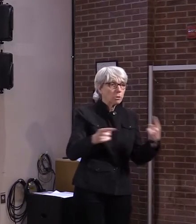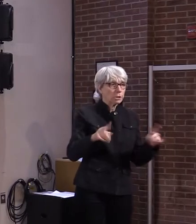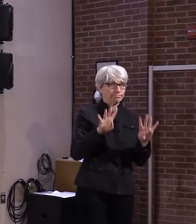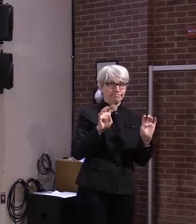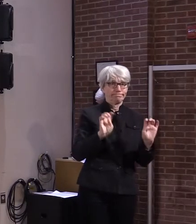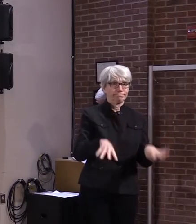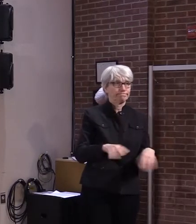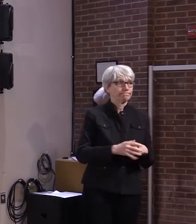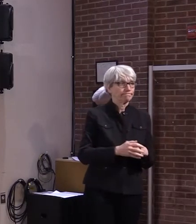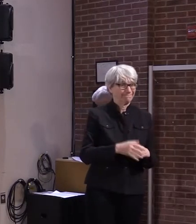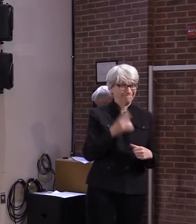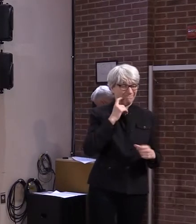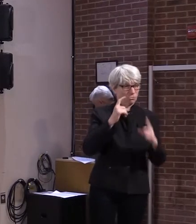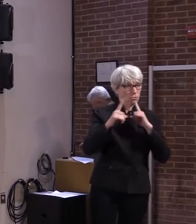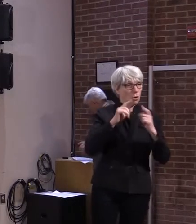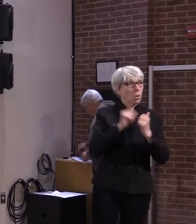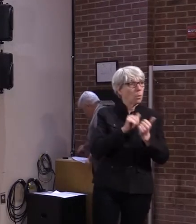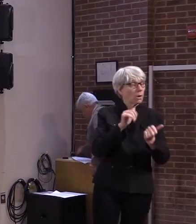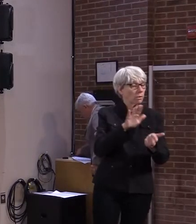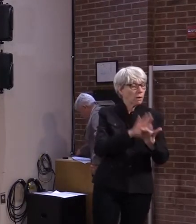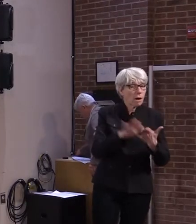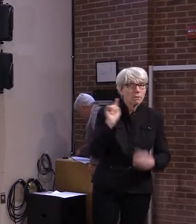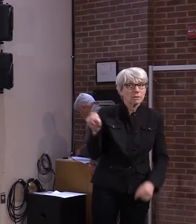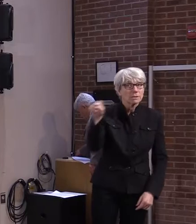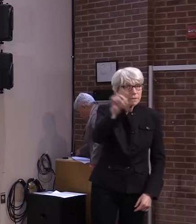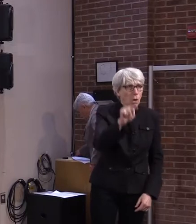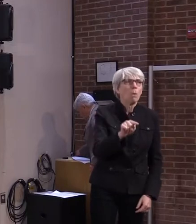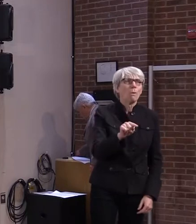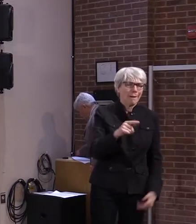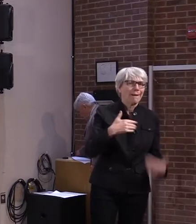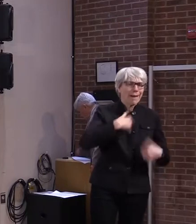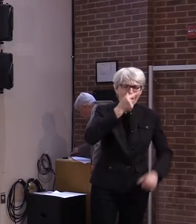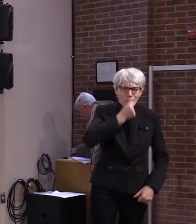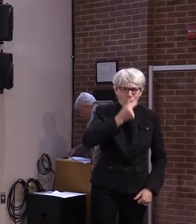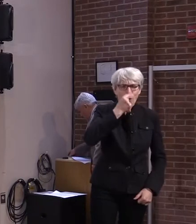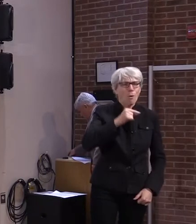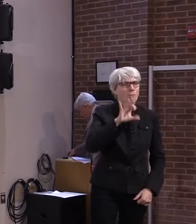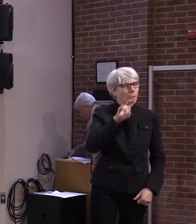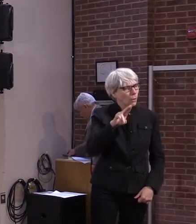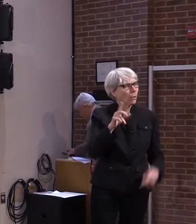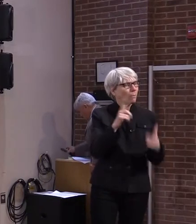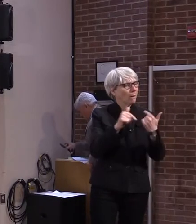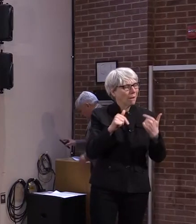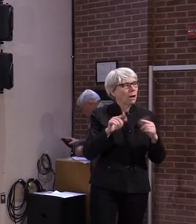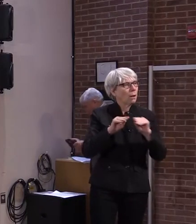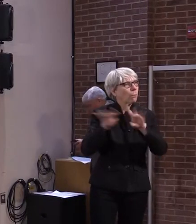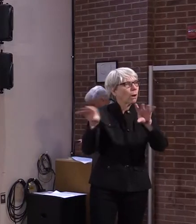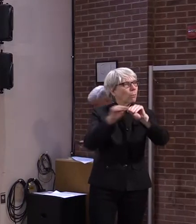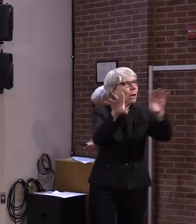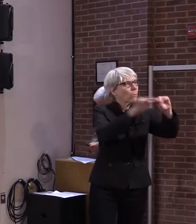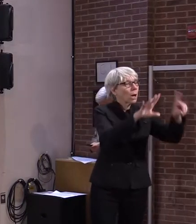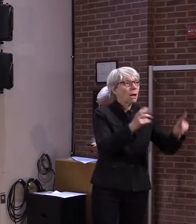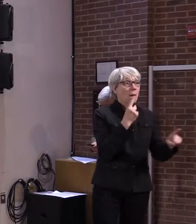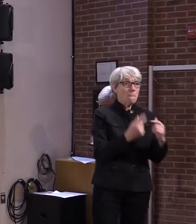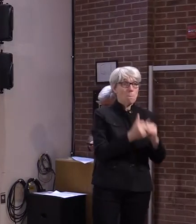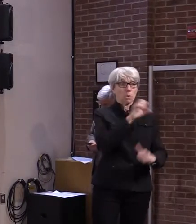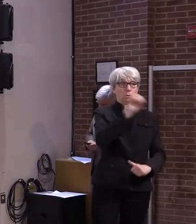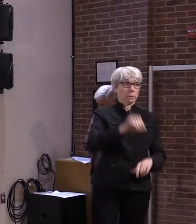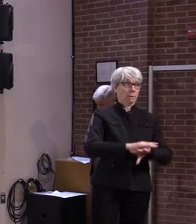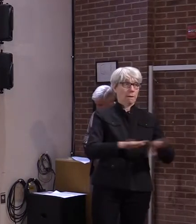and there are many respiratory viruses present on the campuses, the least of which seems to be COVID in many